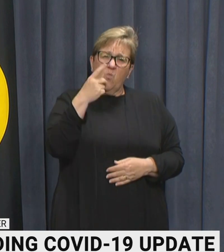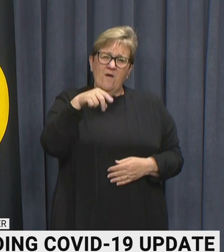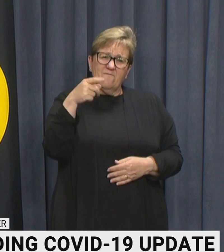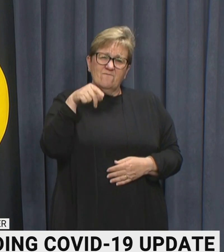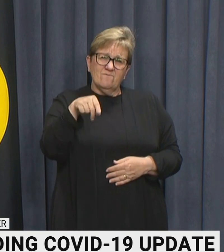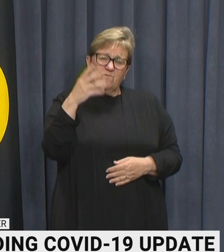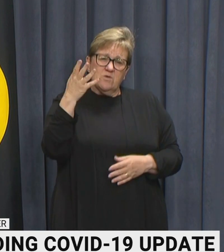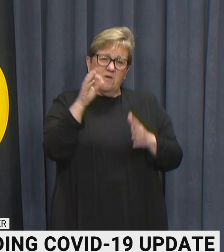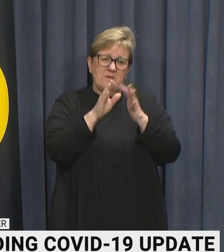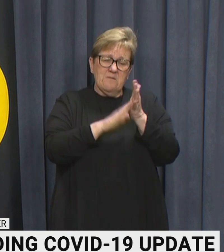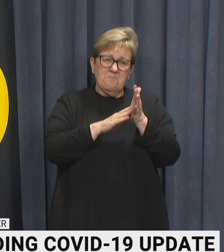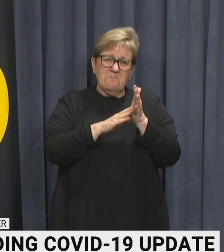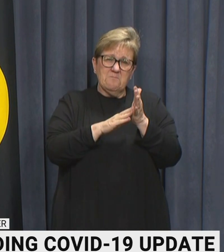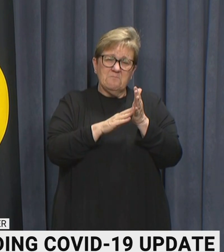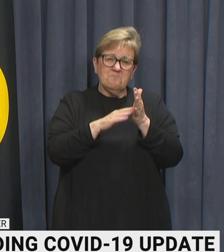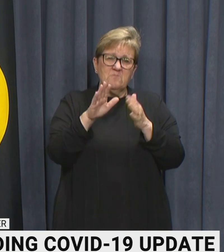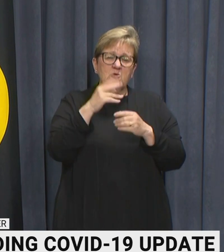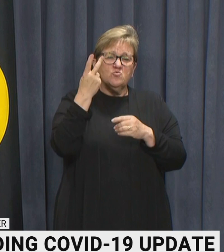1:45 p.m, there have been